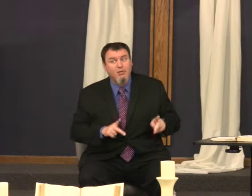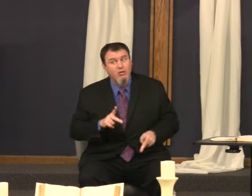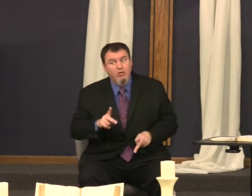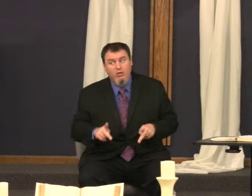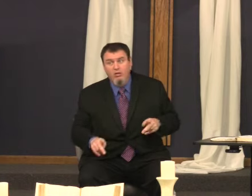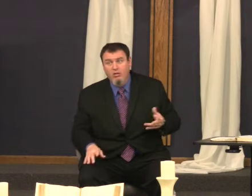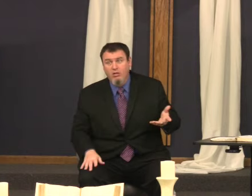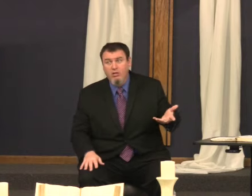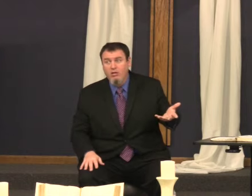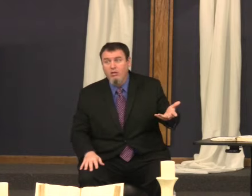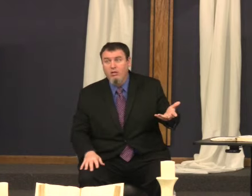and the people